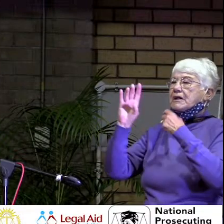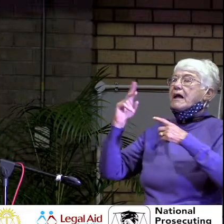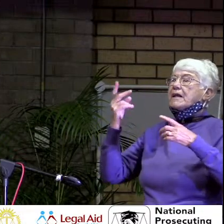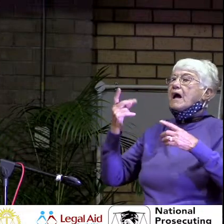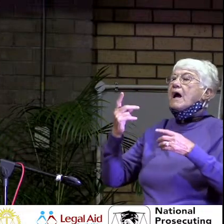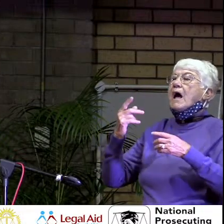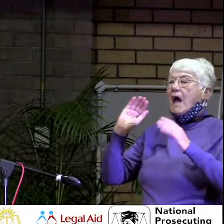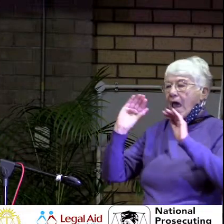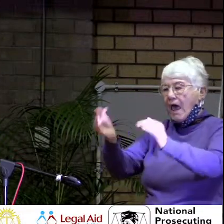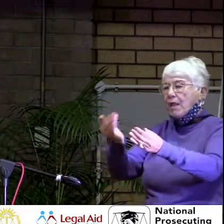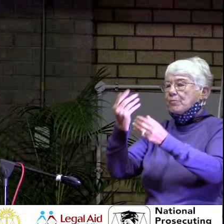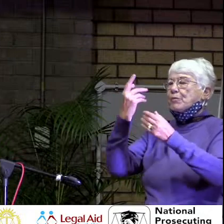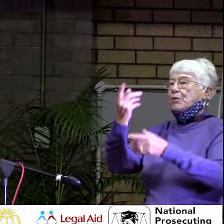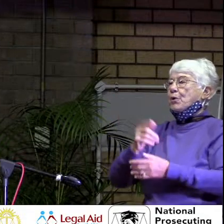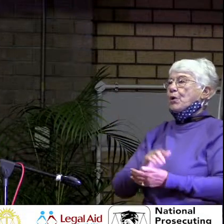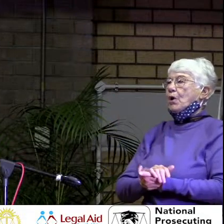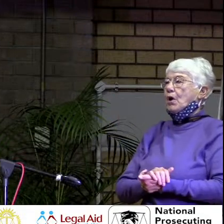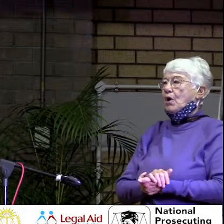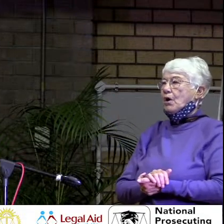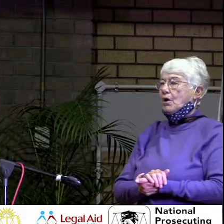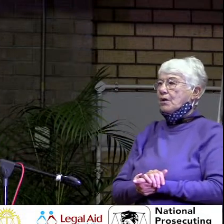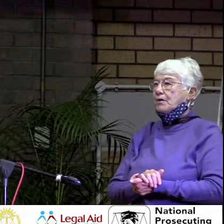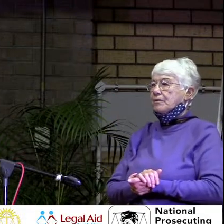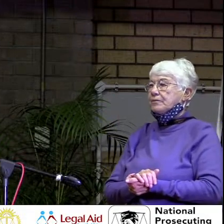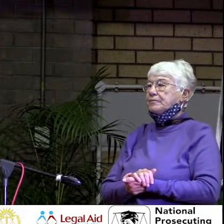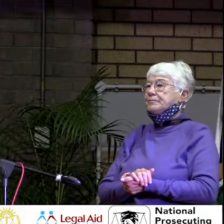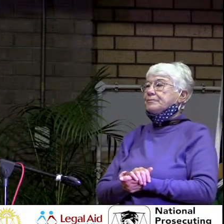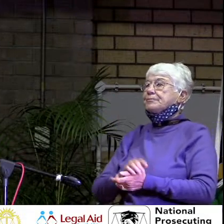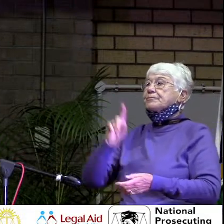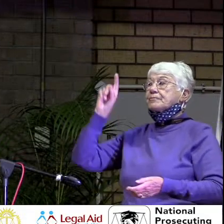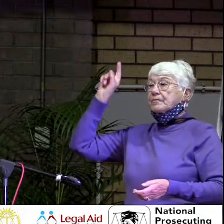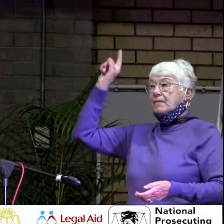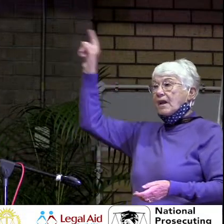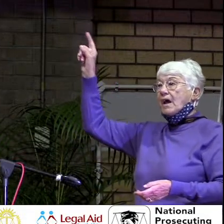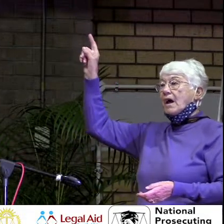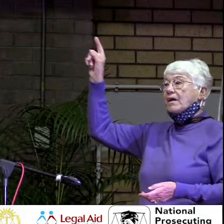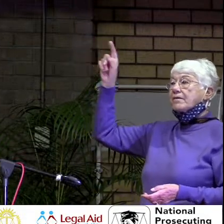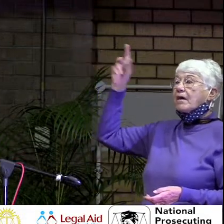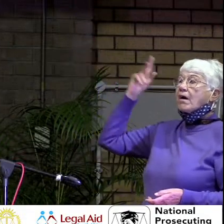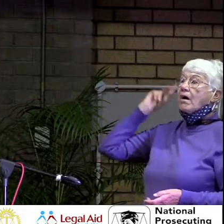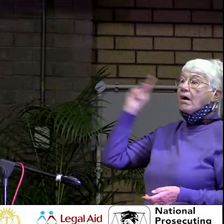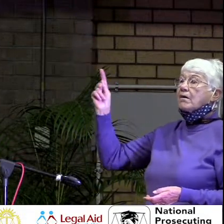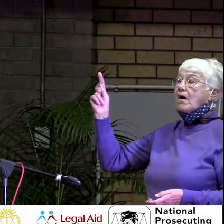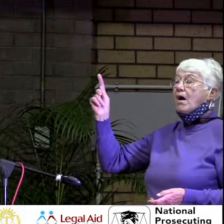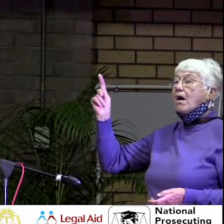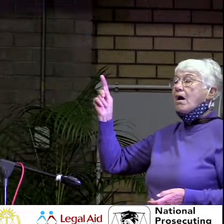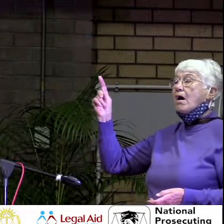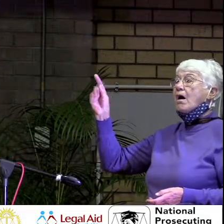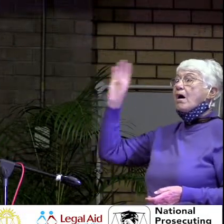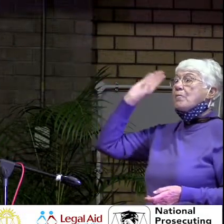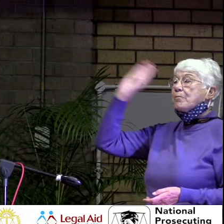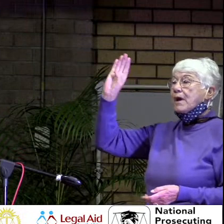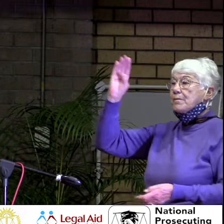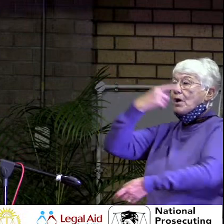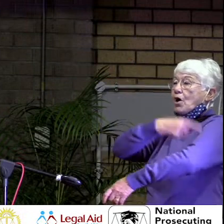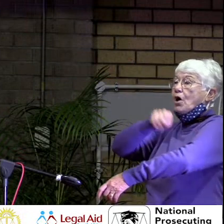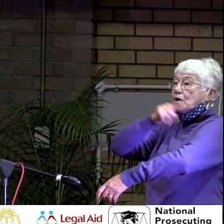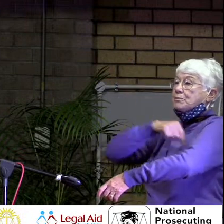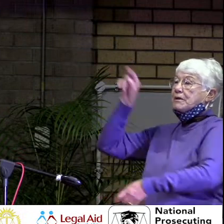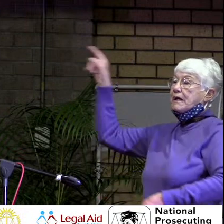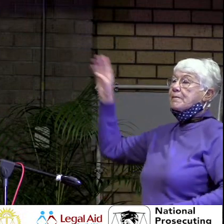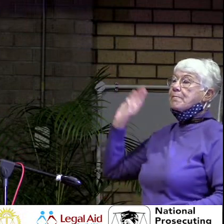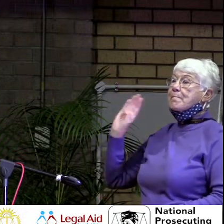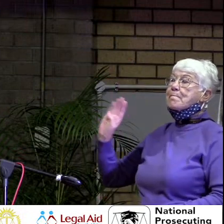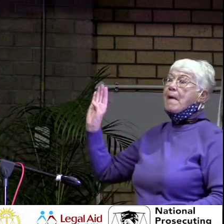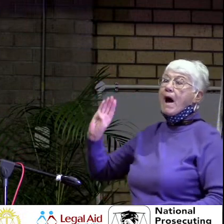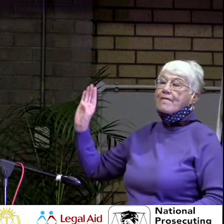nearest TCC is at the Karl Bremer Hospital in Belleville. And the site coordinator, I'm told,